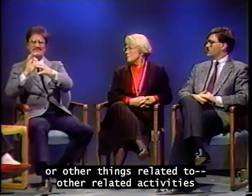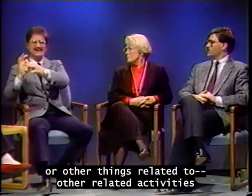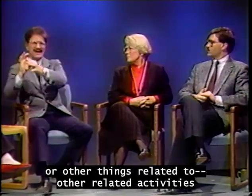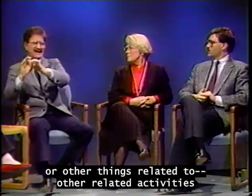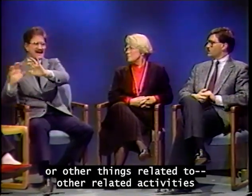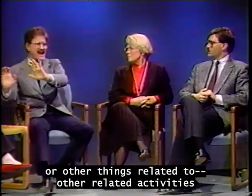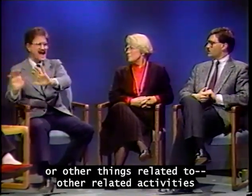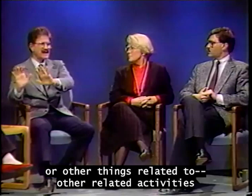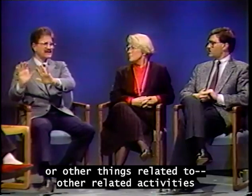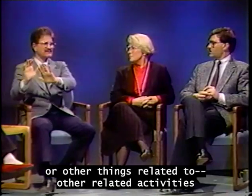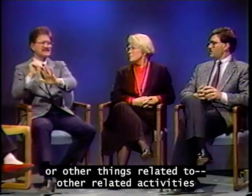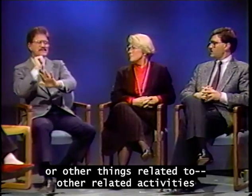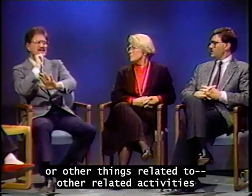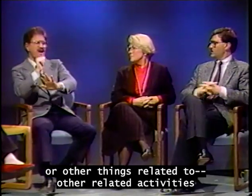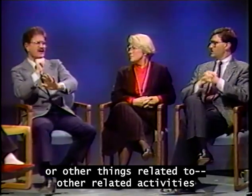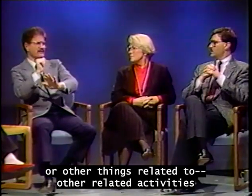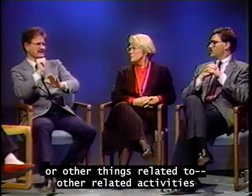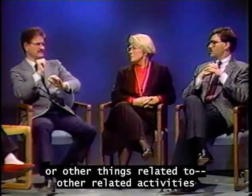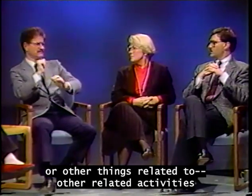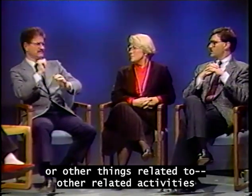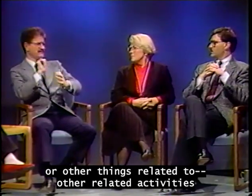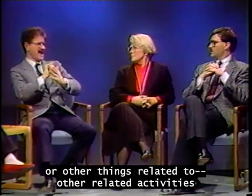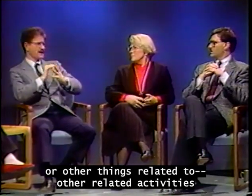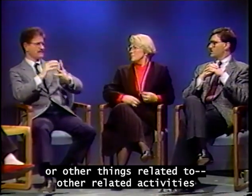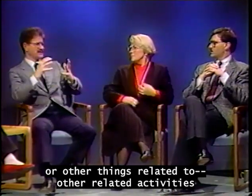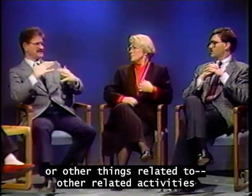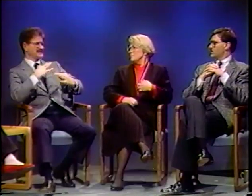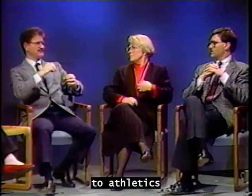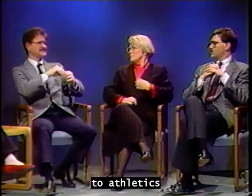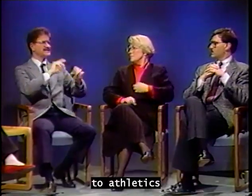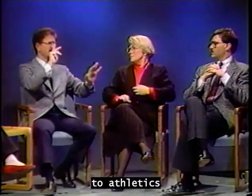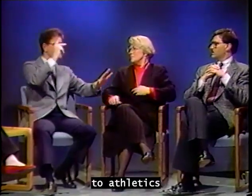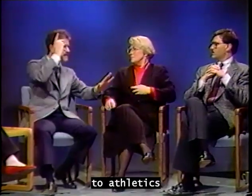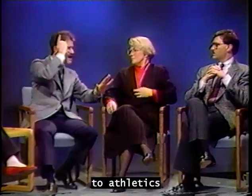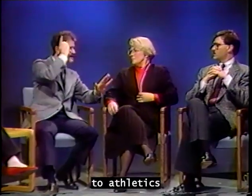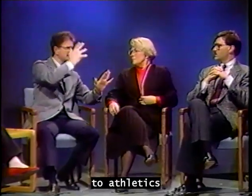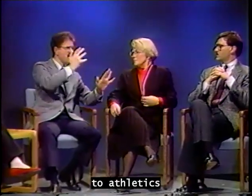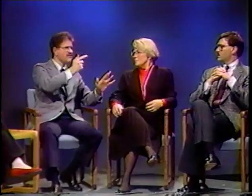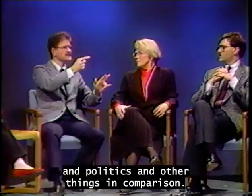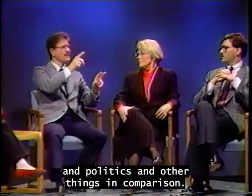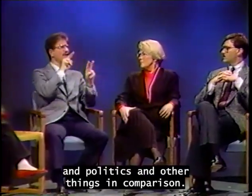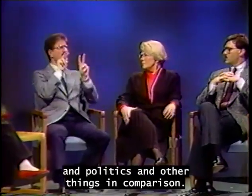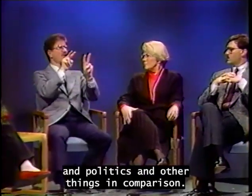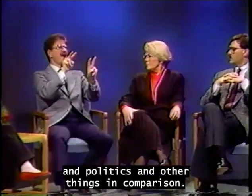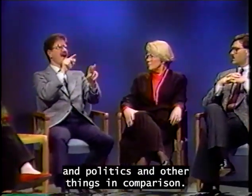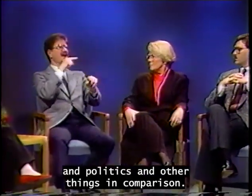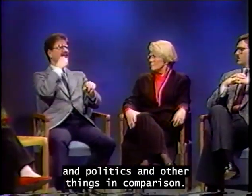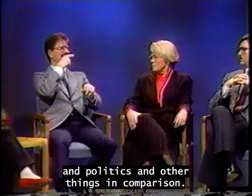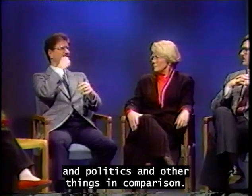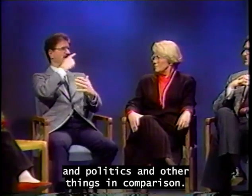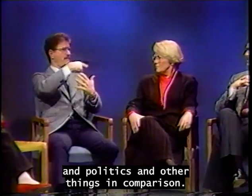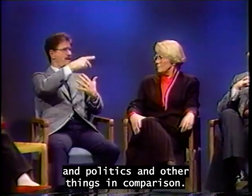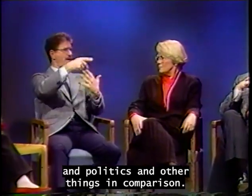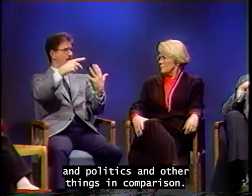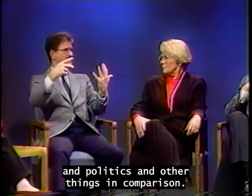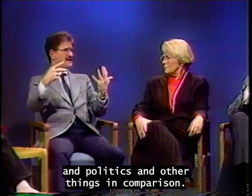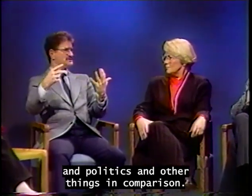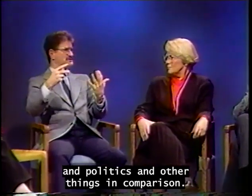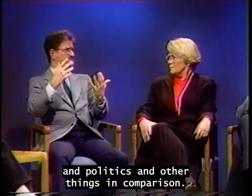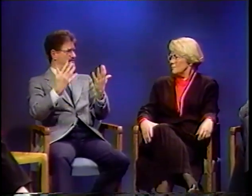or other things related to other related activities to athletics and politics and other things in comparison.